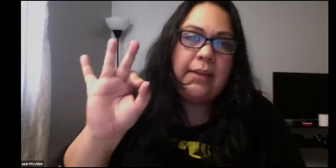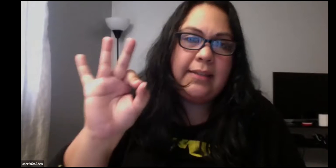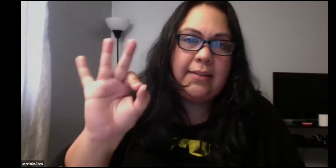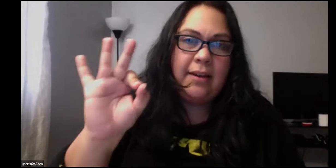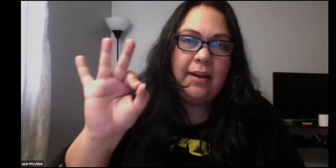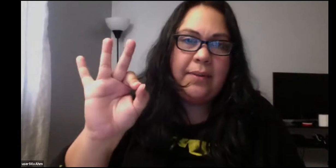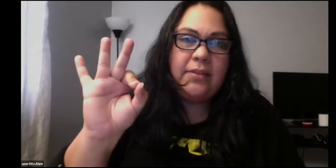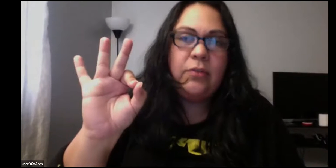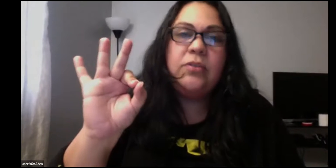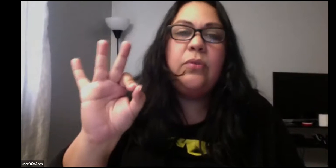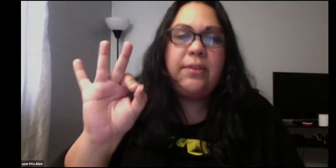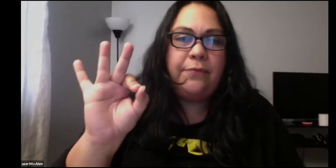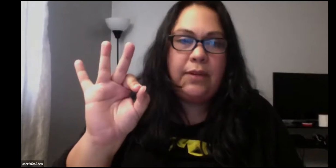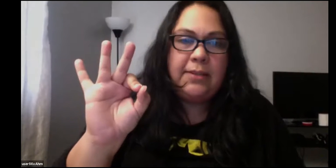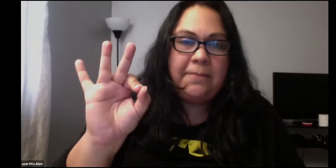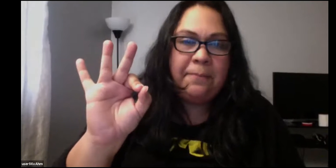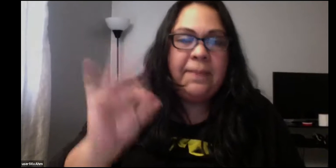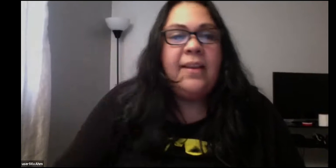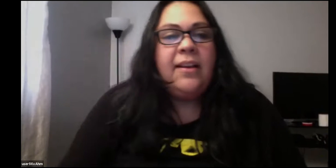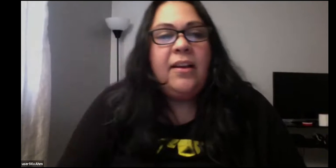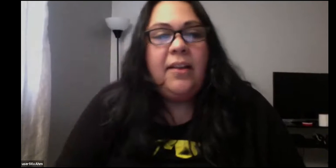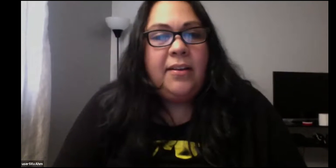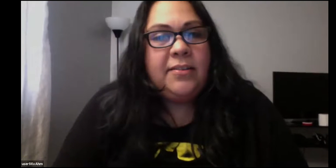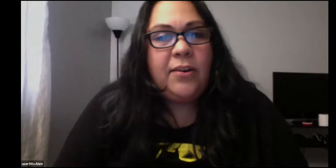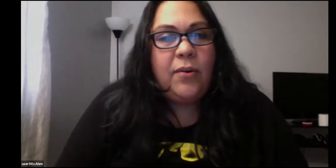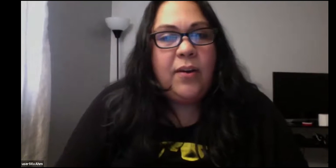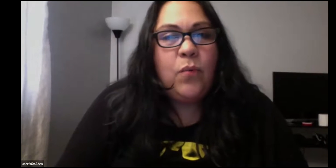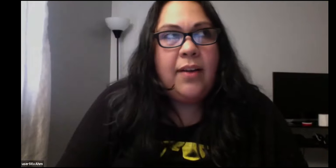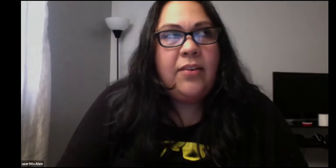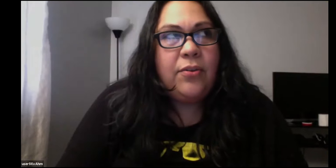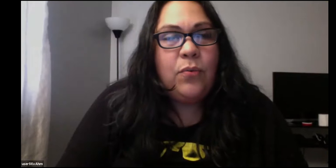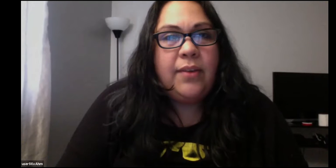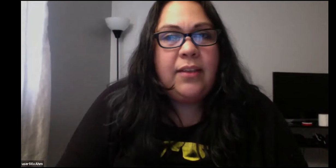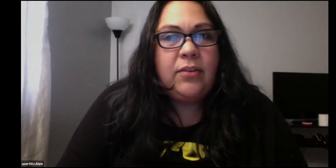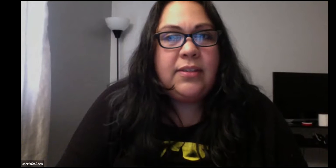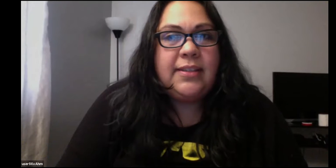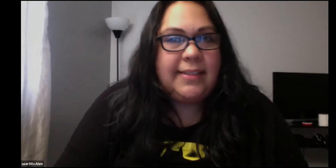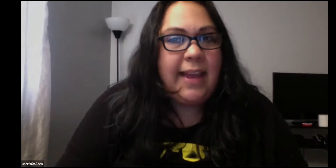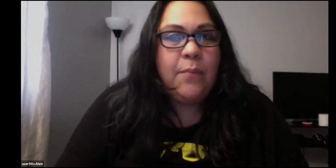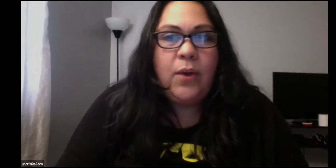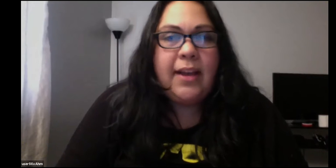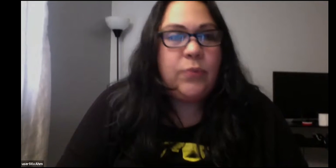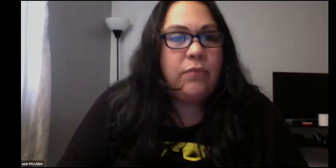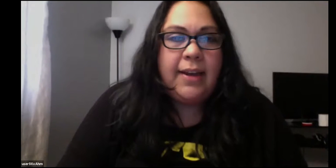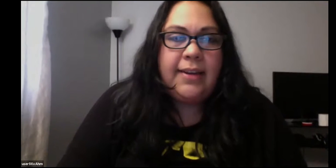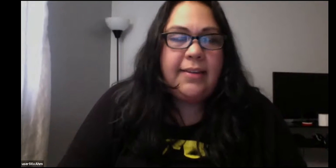it a lot because it looks so different. So one other one that looks the same way as we write it is